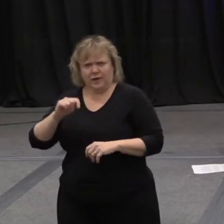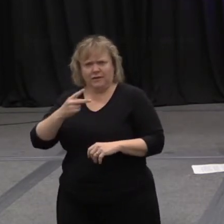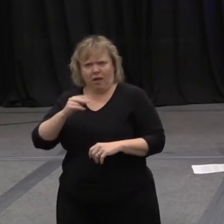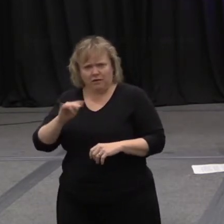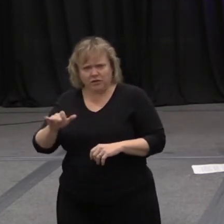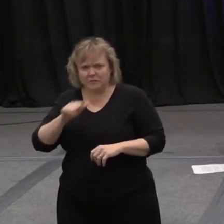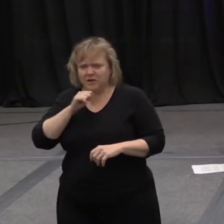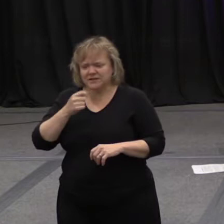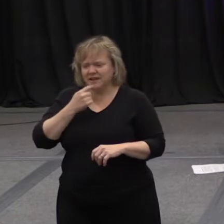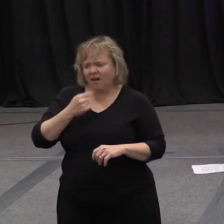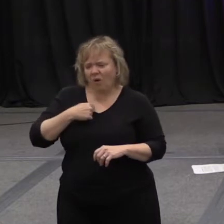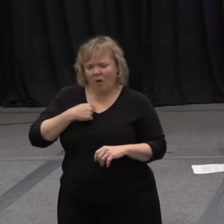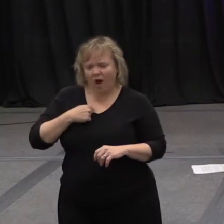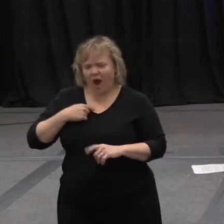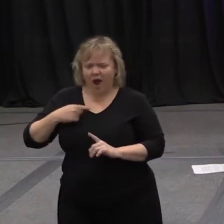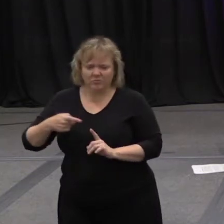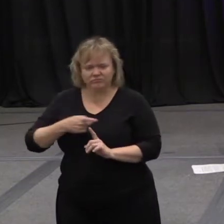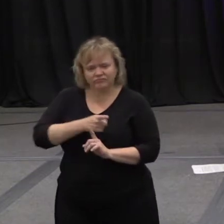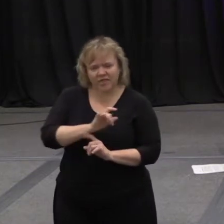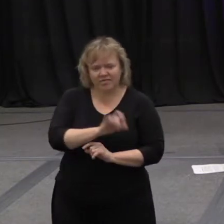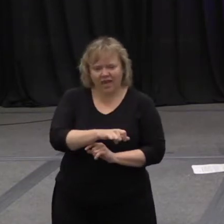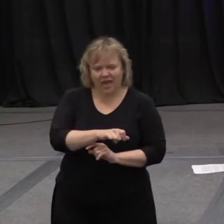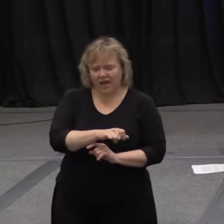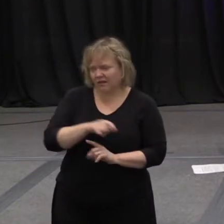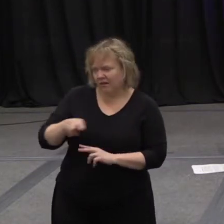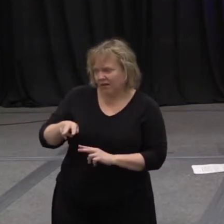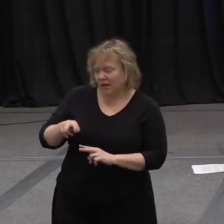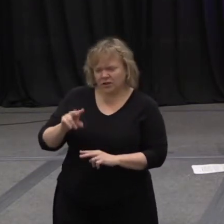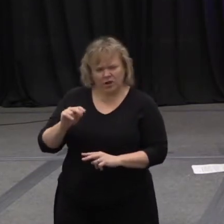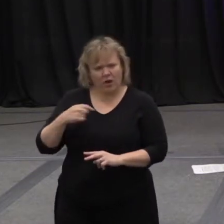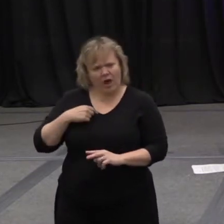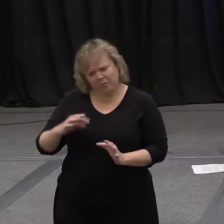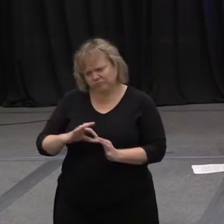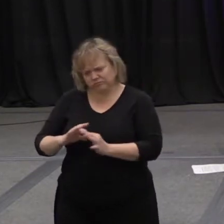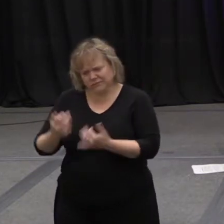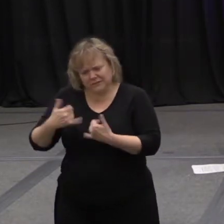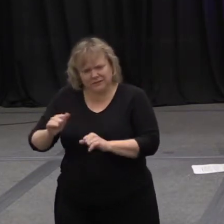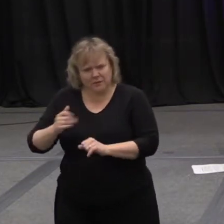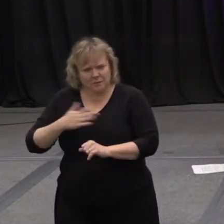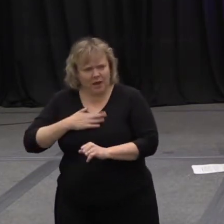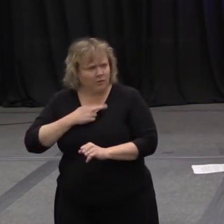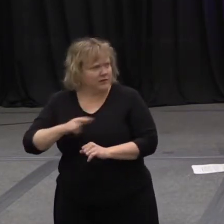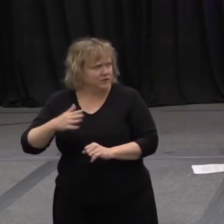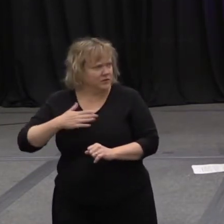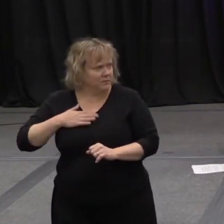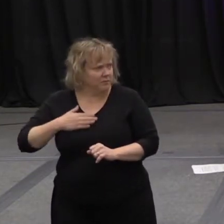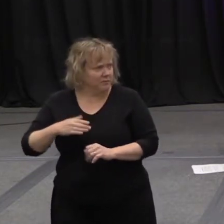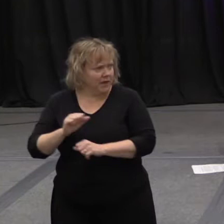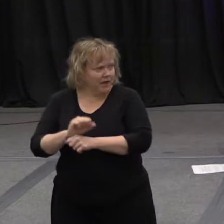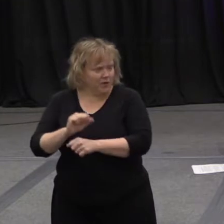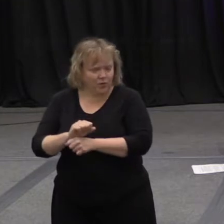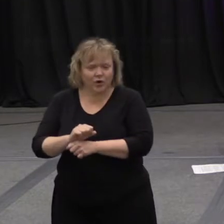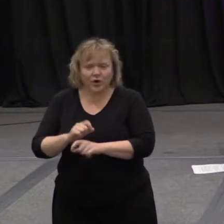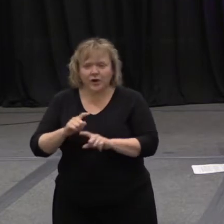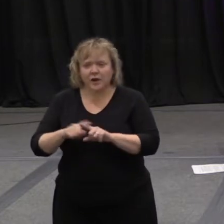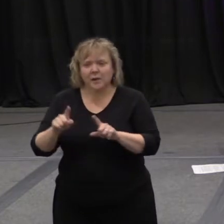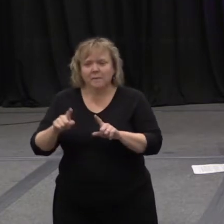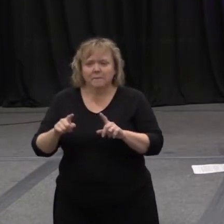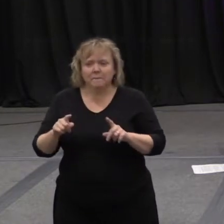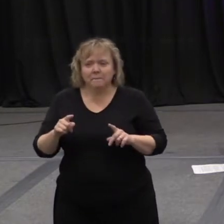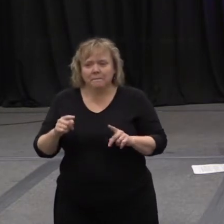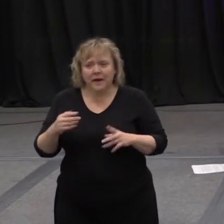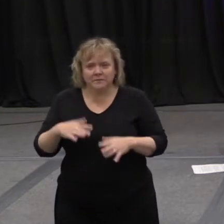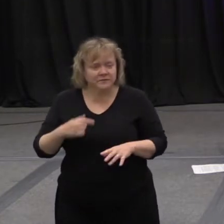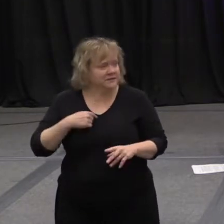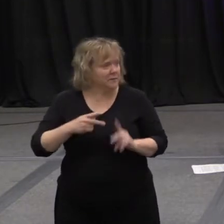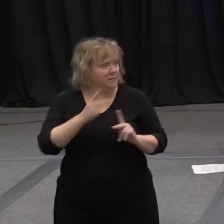and I'm going to do what I want to do. I can ground this from a place of spirituality. So I'm willing to say and I can ground that. It from a place of